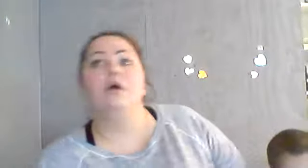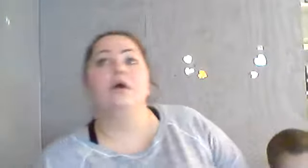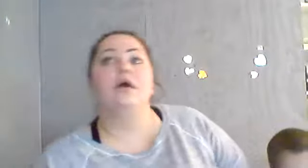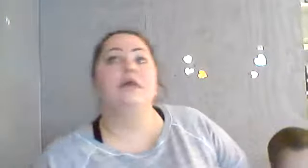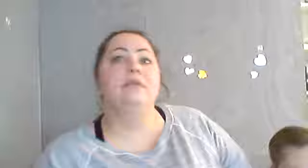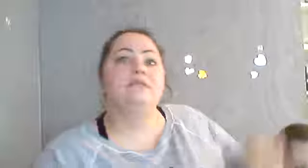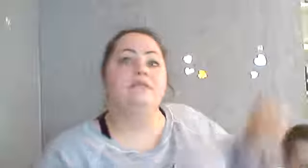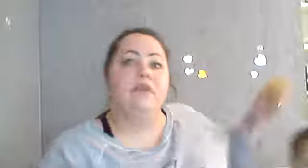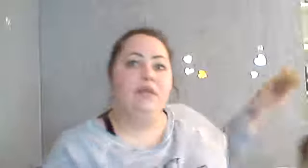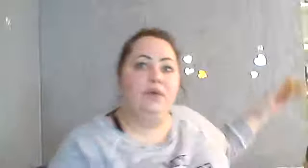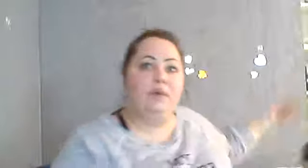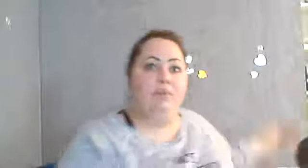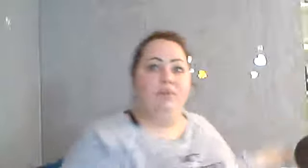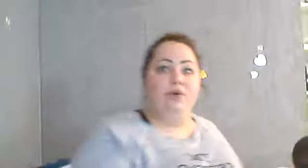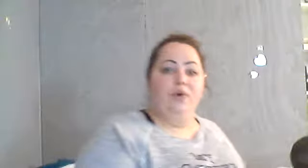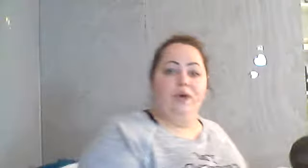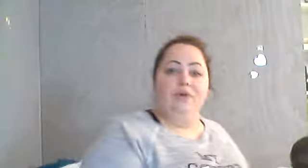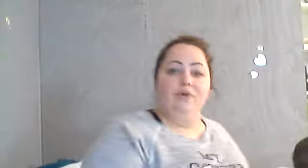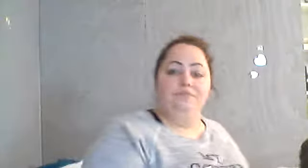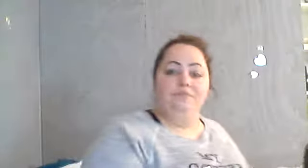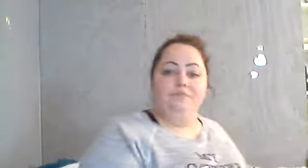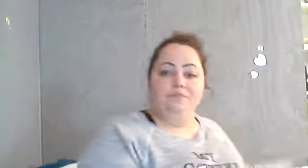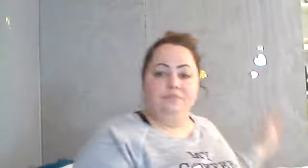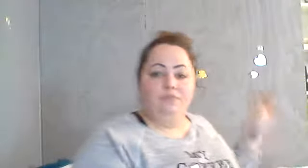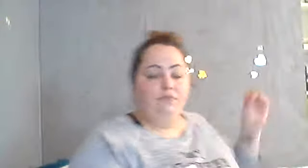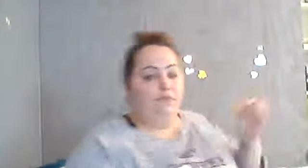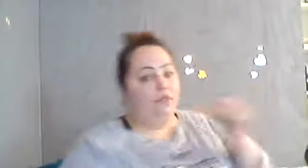Okay, let me see if I can locate my book, okay?